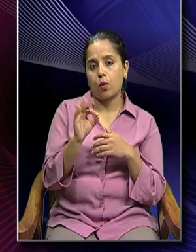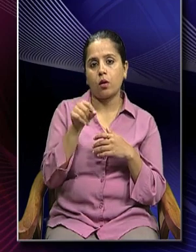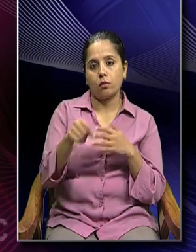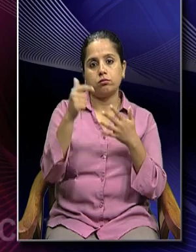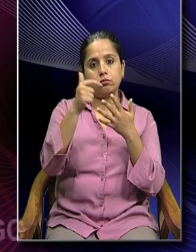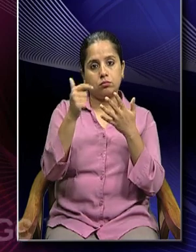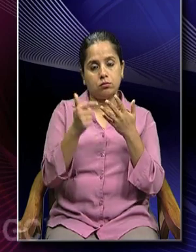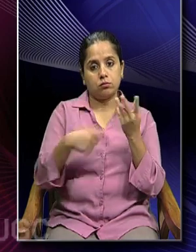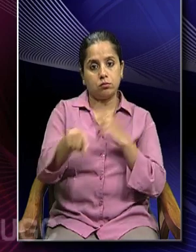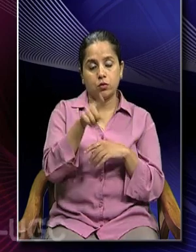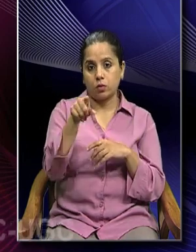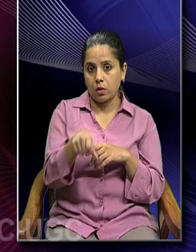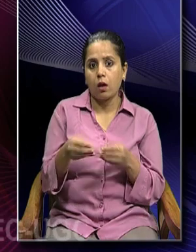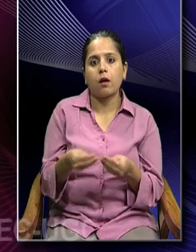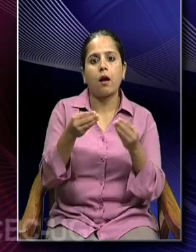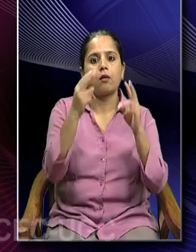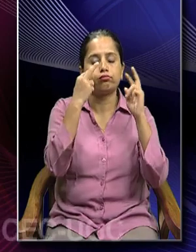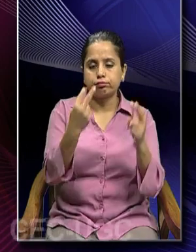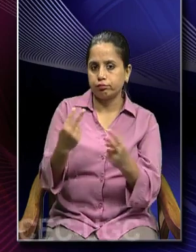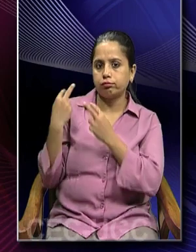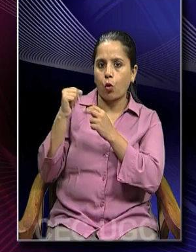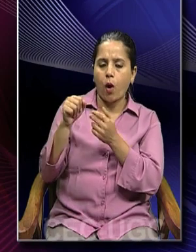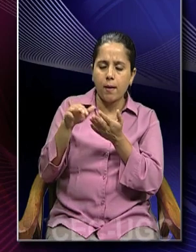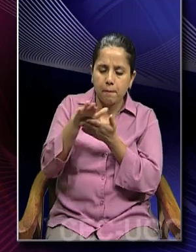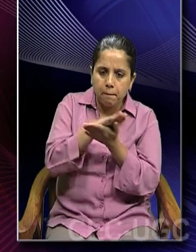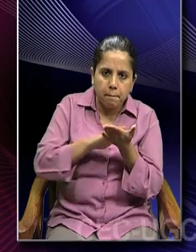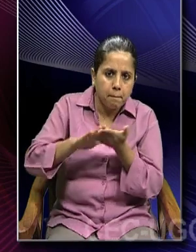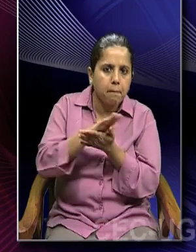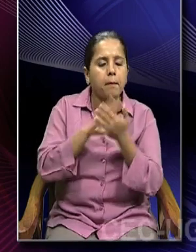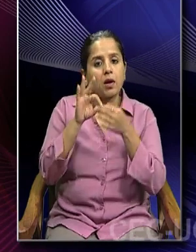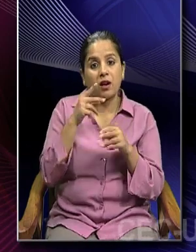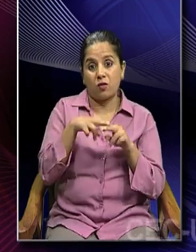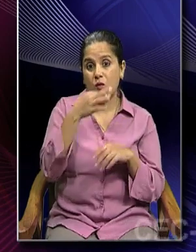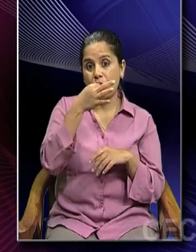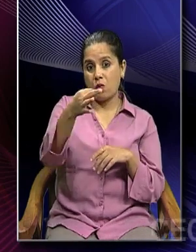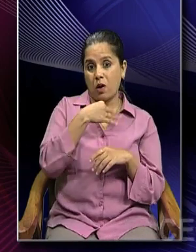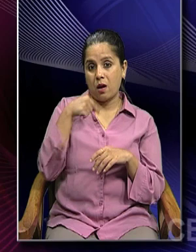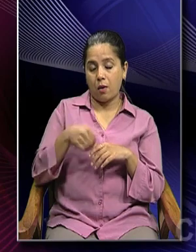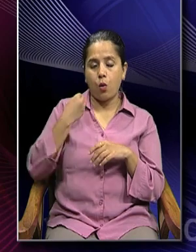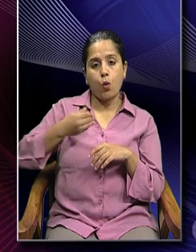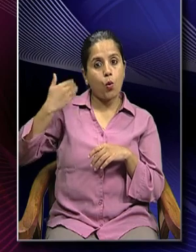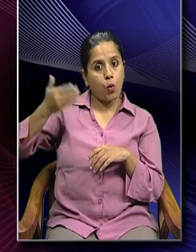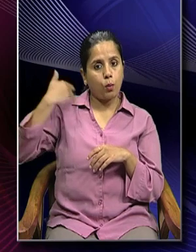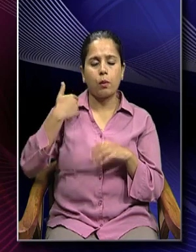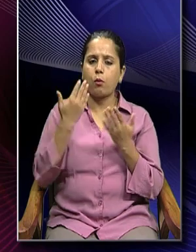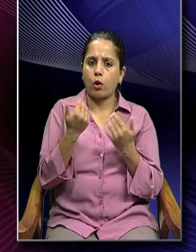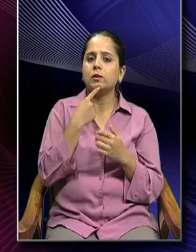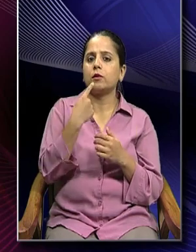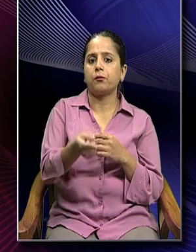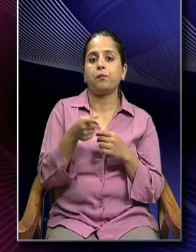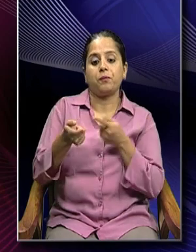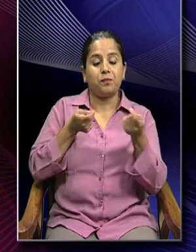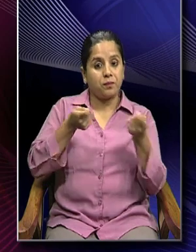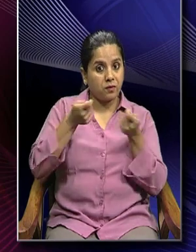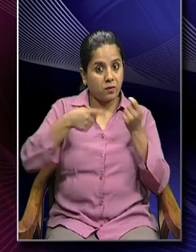points, because they would actually give a reflection of their basic trait. If you ask me about the traditionality, I would say that the dominant form